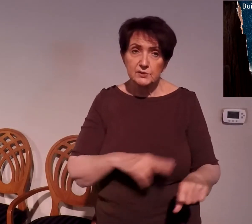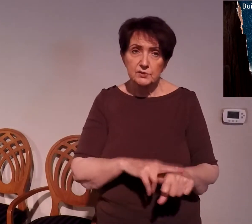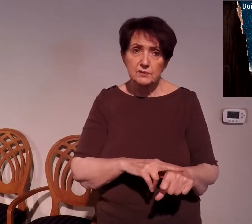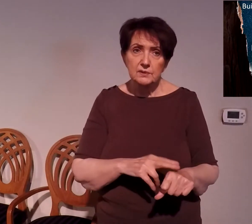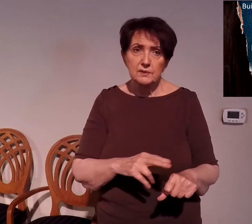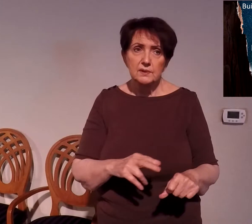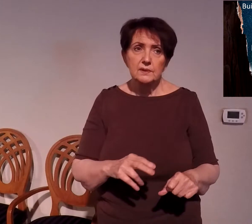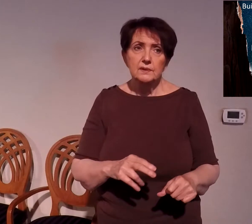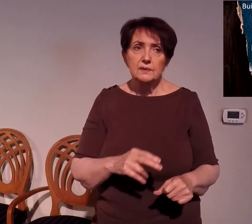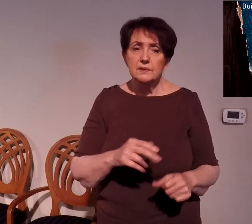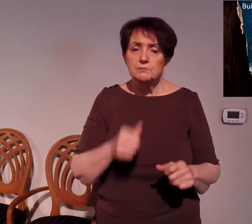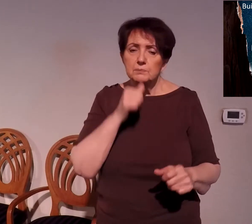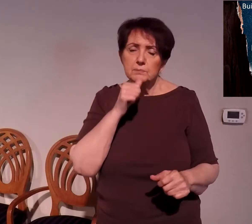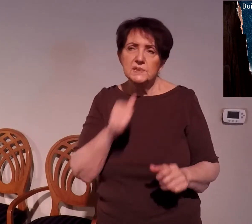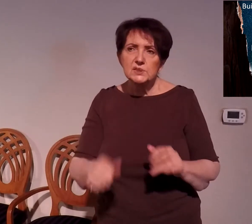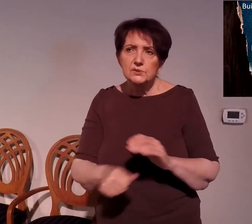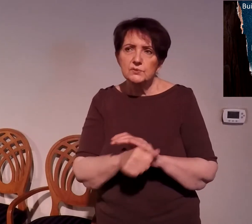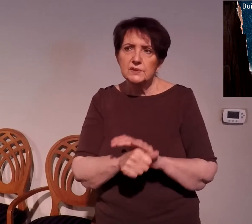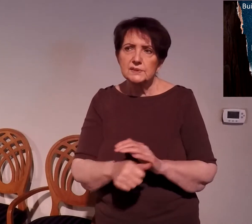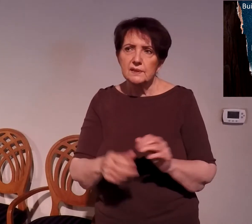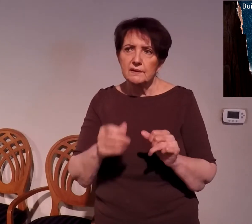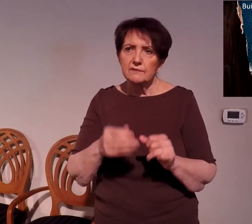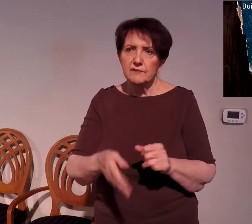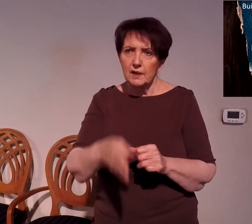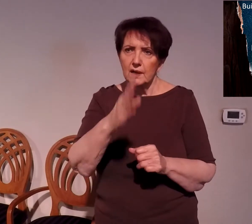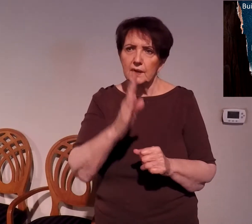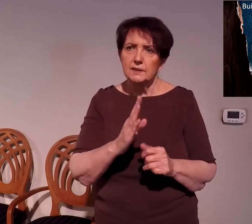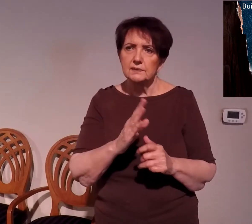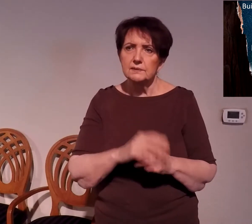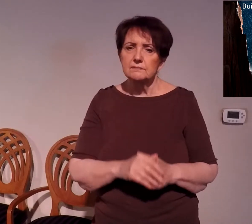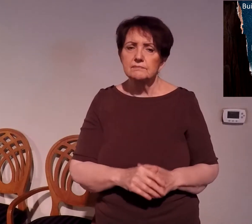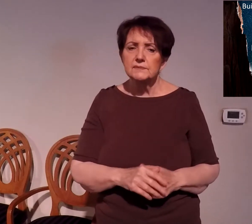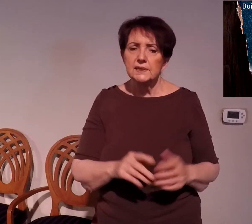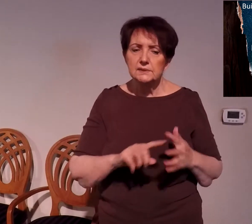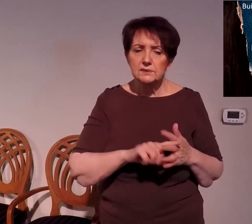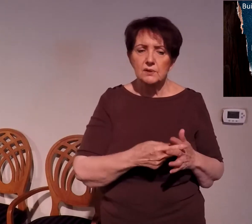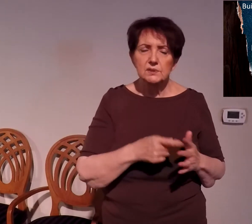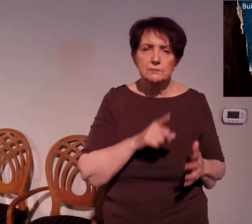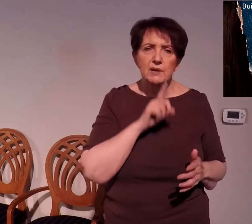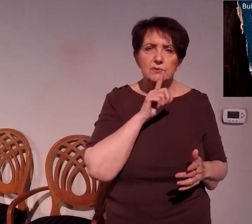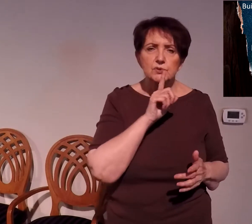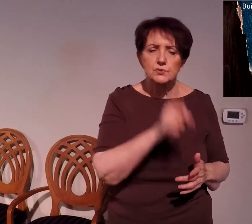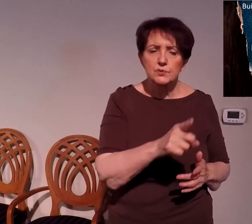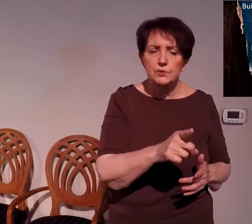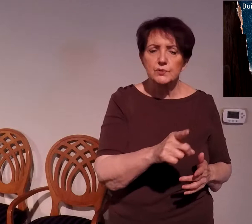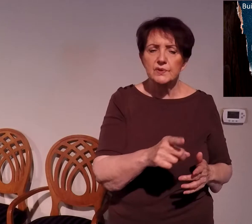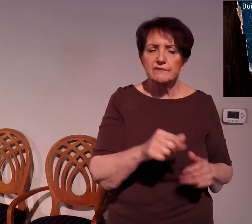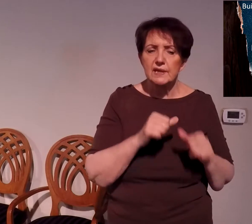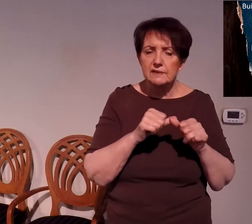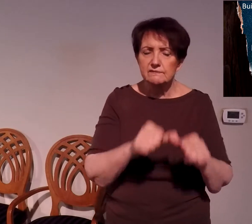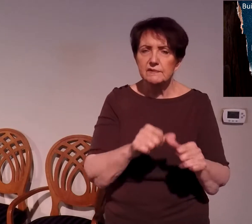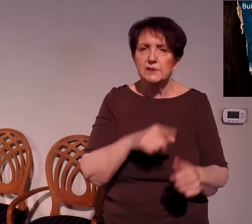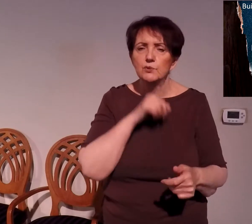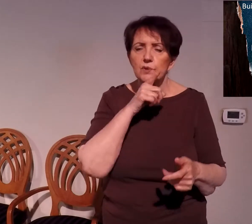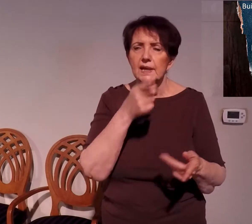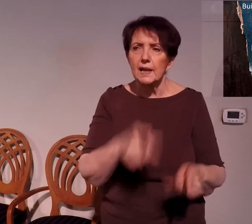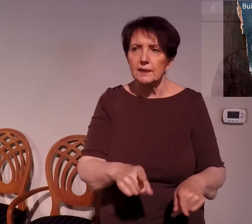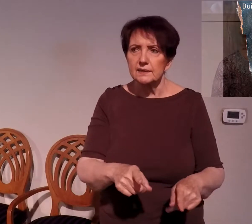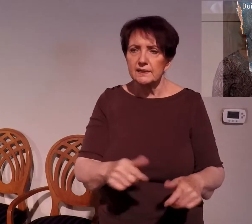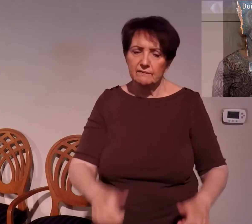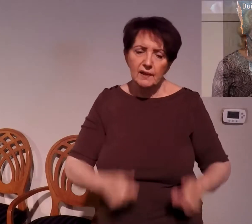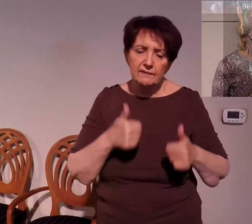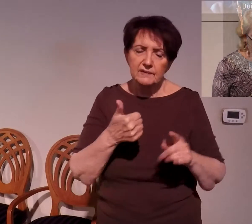spiritual mind treatment starts about the truth of infinite reality. It starts with the truth of life